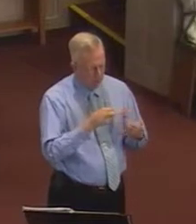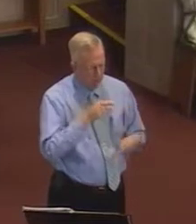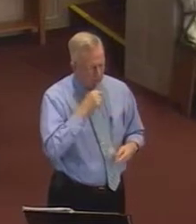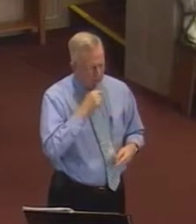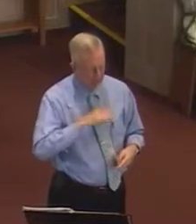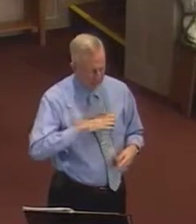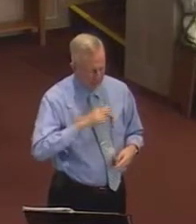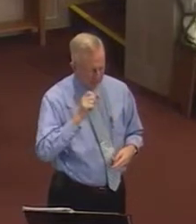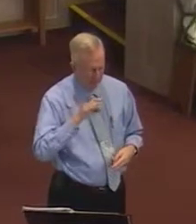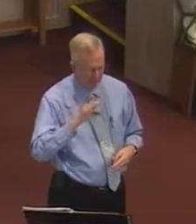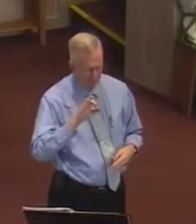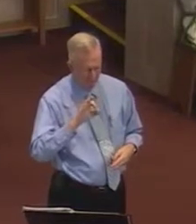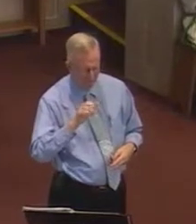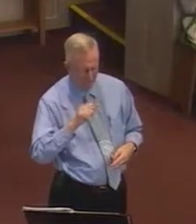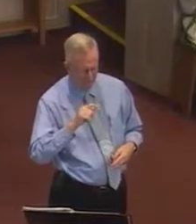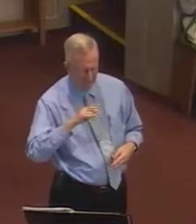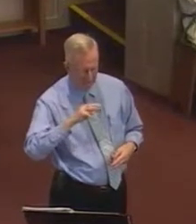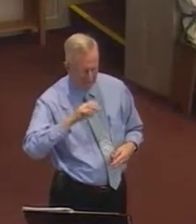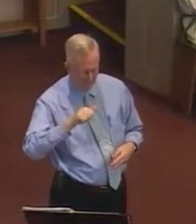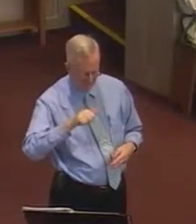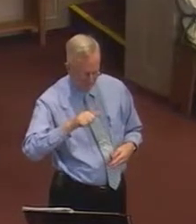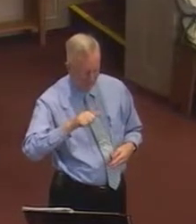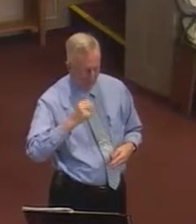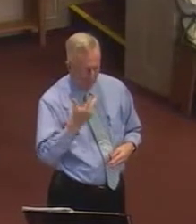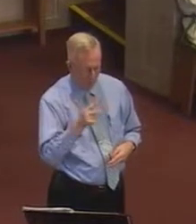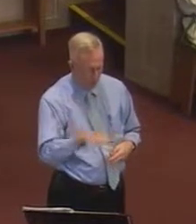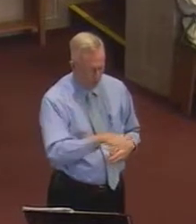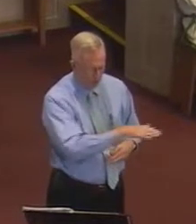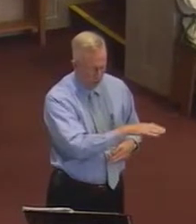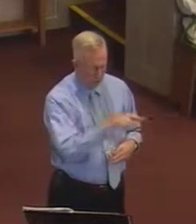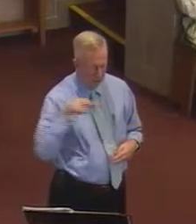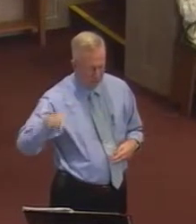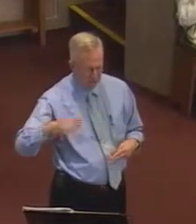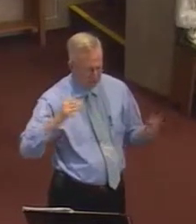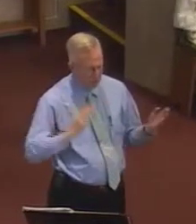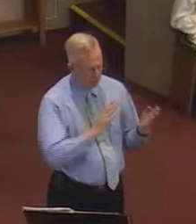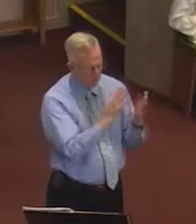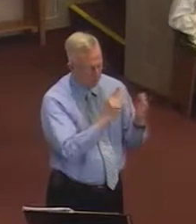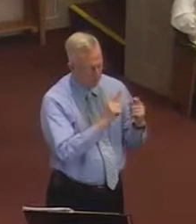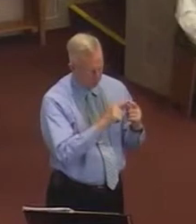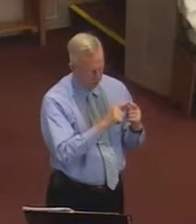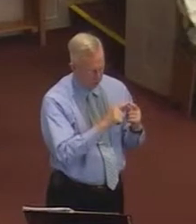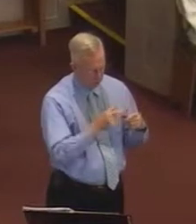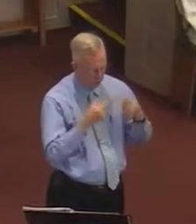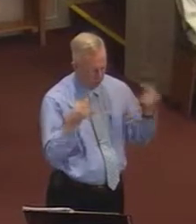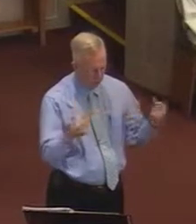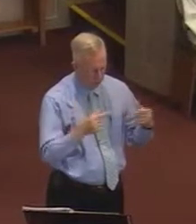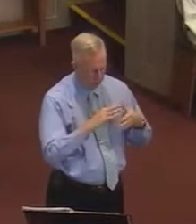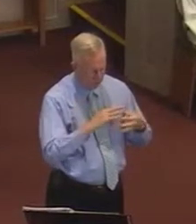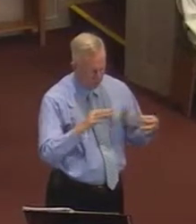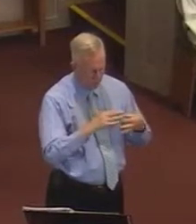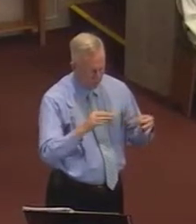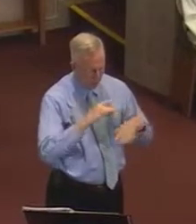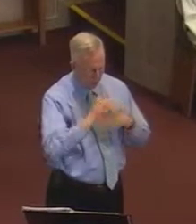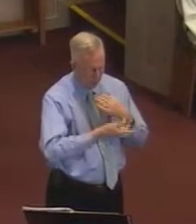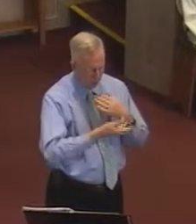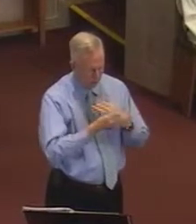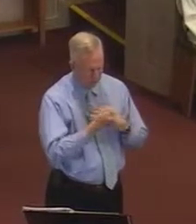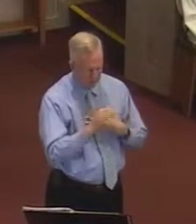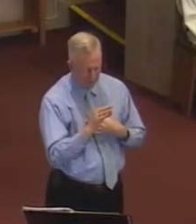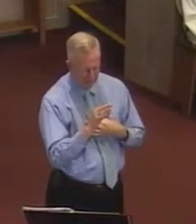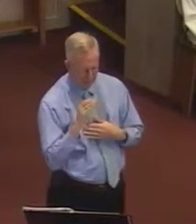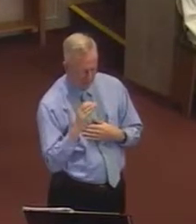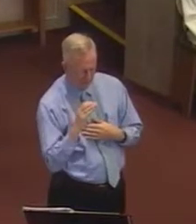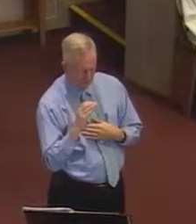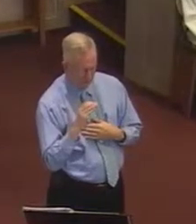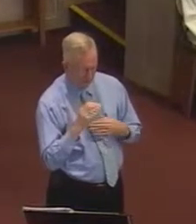The three children that she appeared to in Fatima. It's a great story, early 1900s. People are still going there.